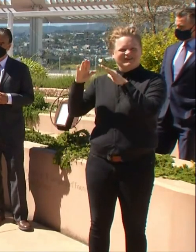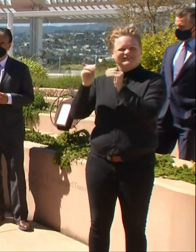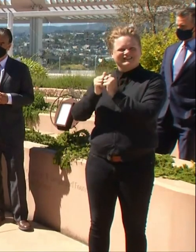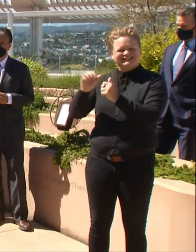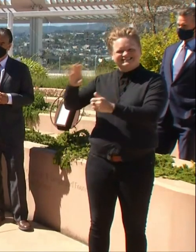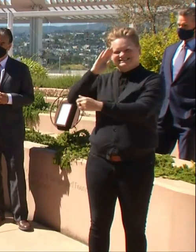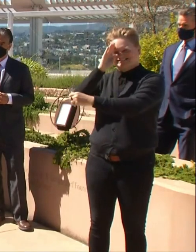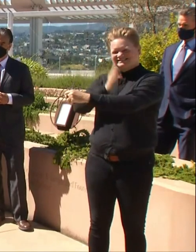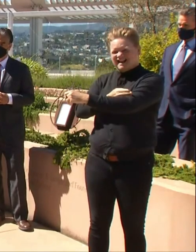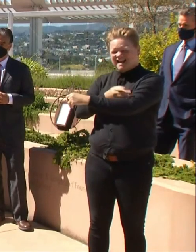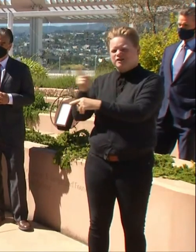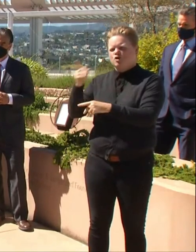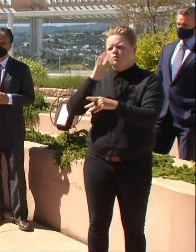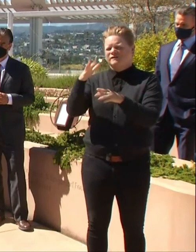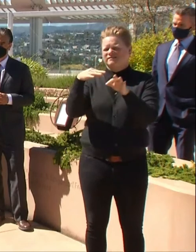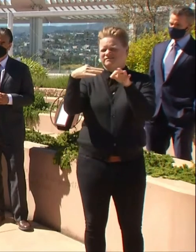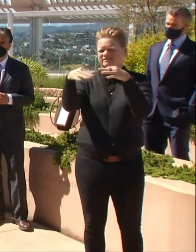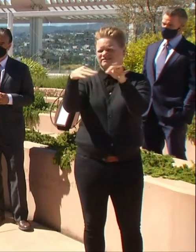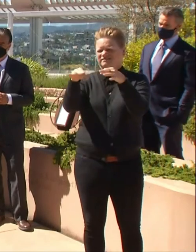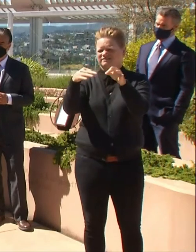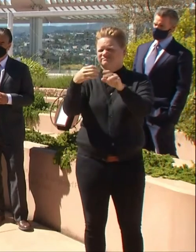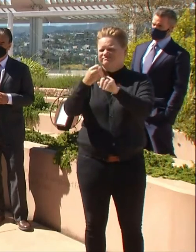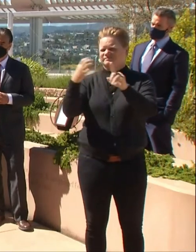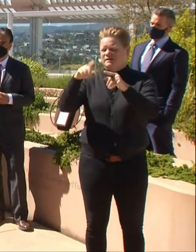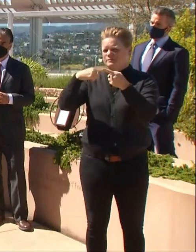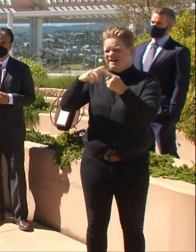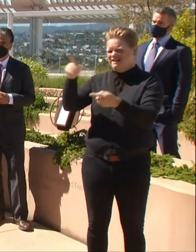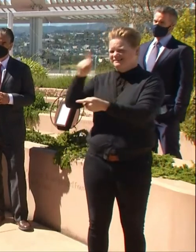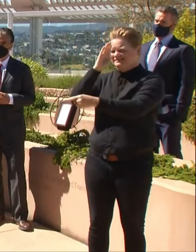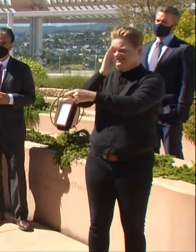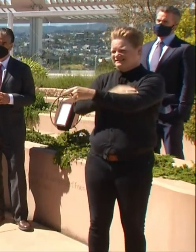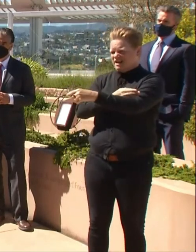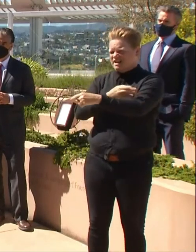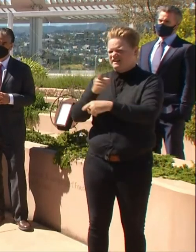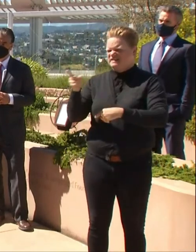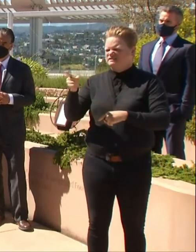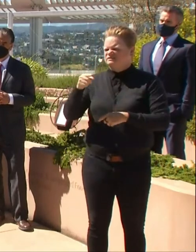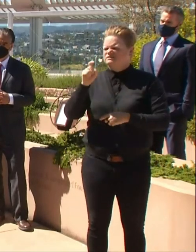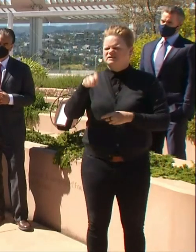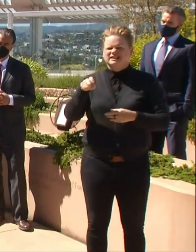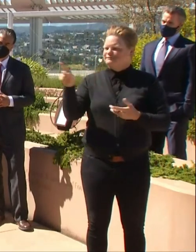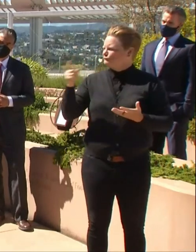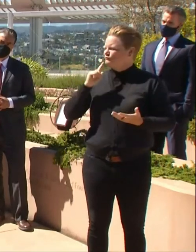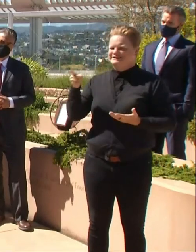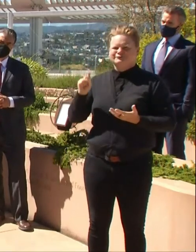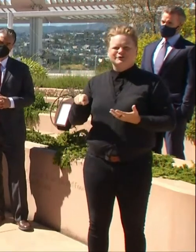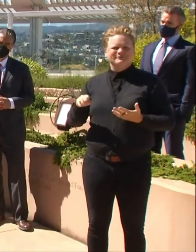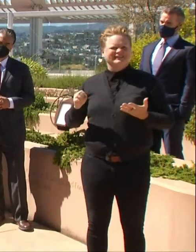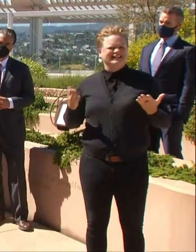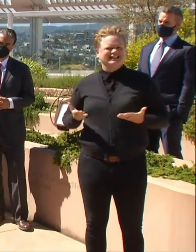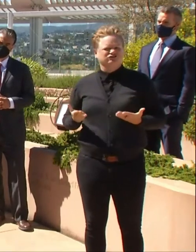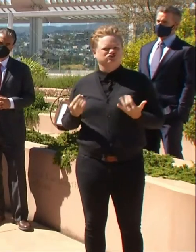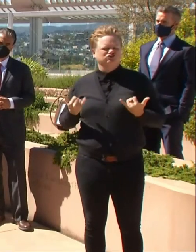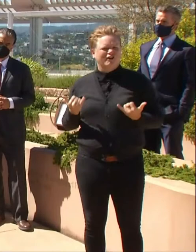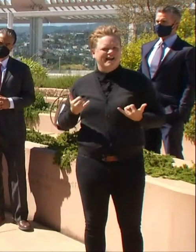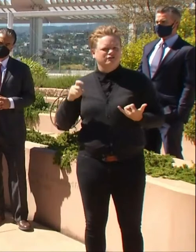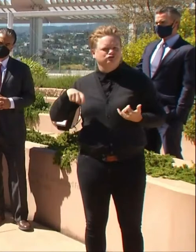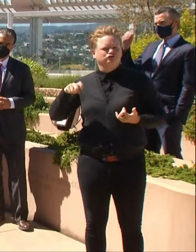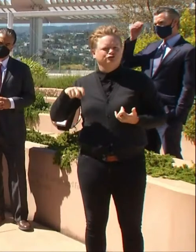her son. Her son should be here right now. He should be here. Those lost lives, they should be